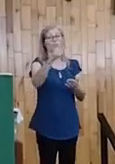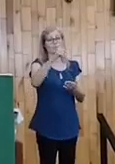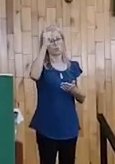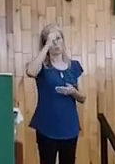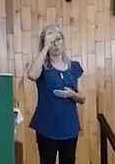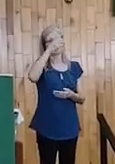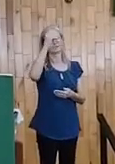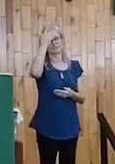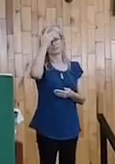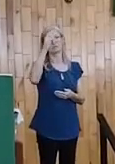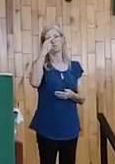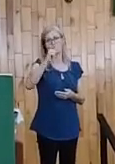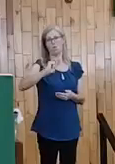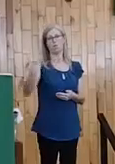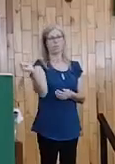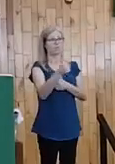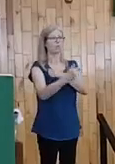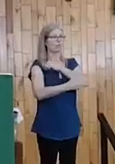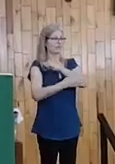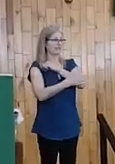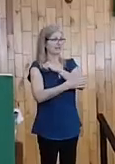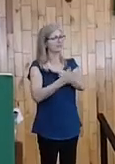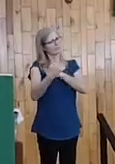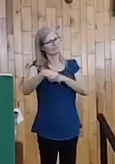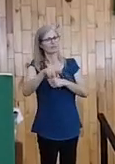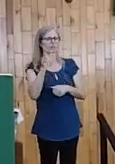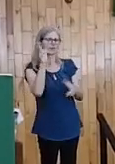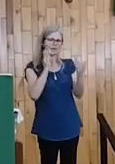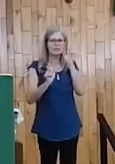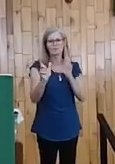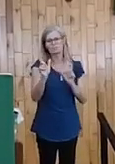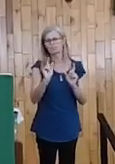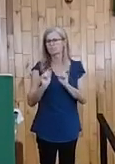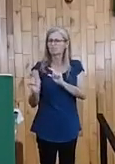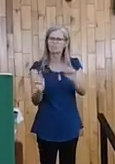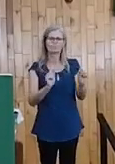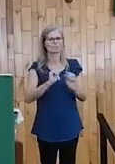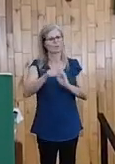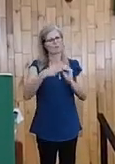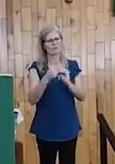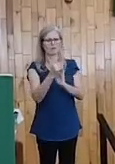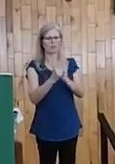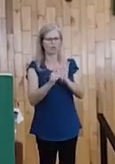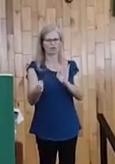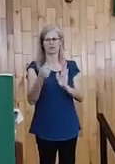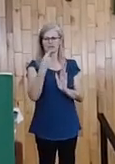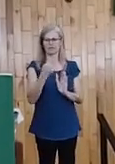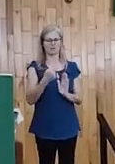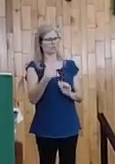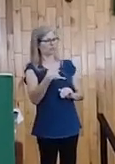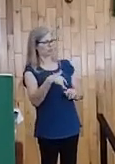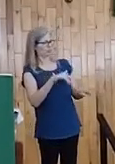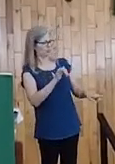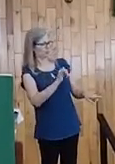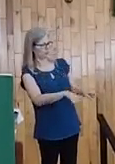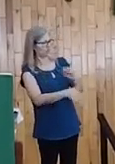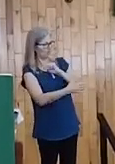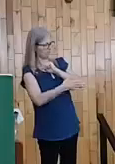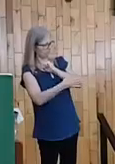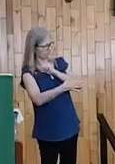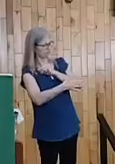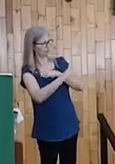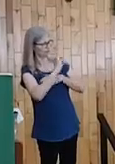intelligence to the nations, who will hear of all these statutes and say, 'This great nation is truly